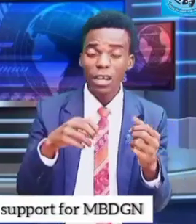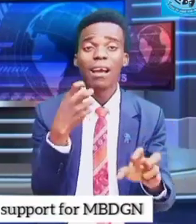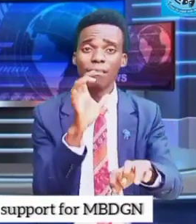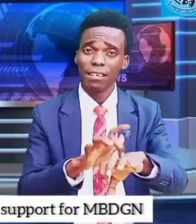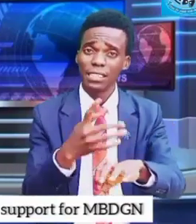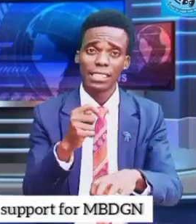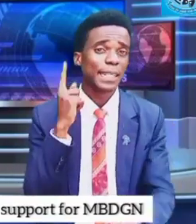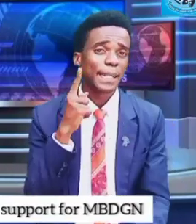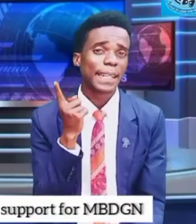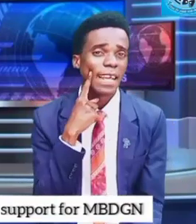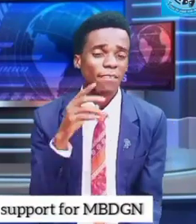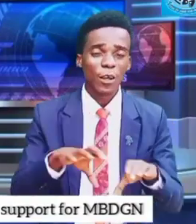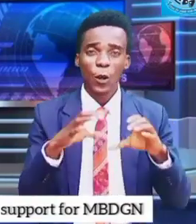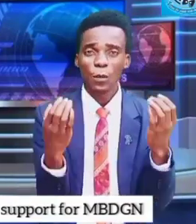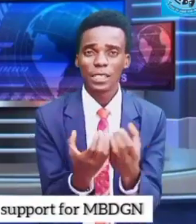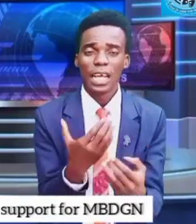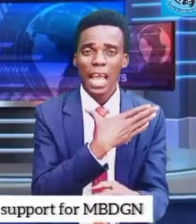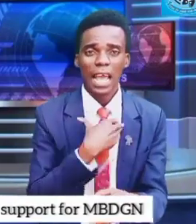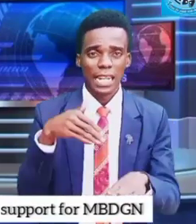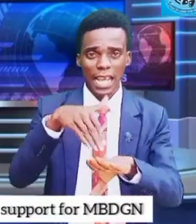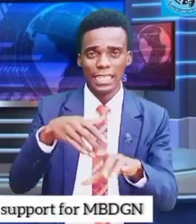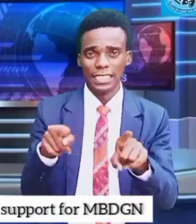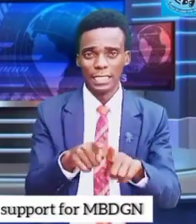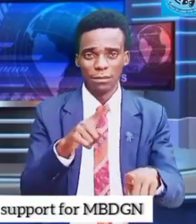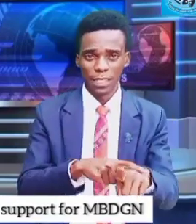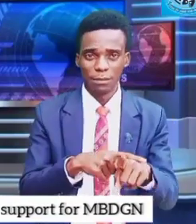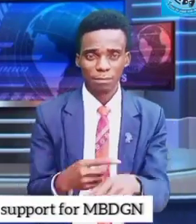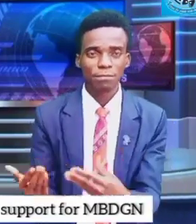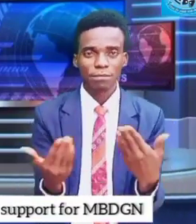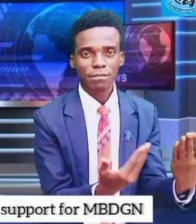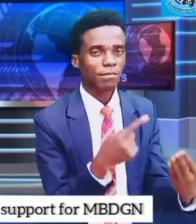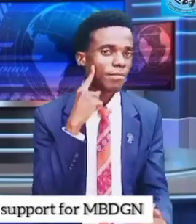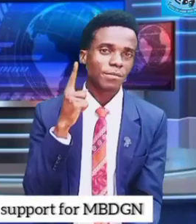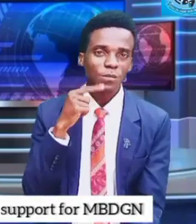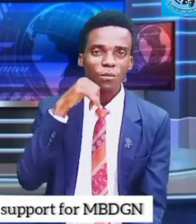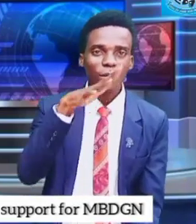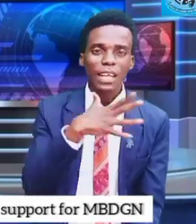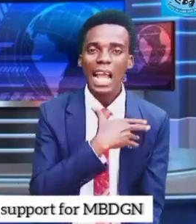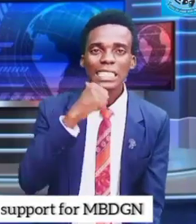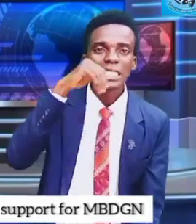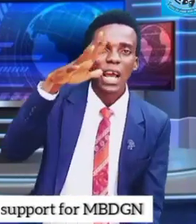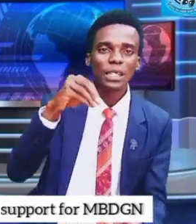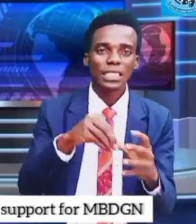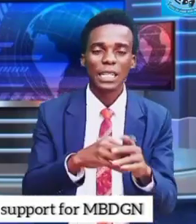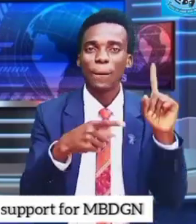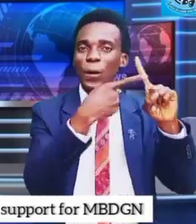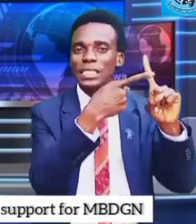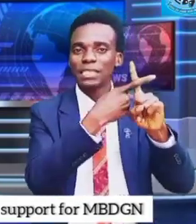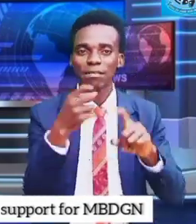at the same time projecting deaf women and girls in positive light to the world.